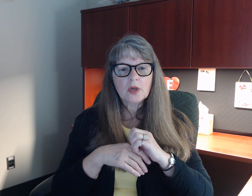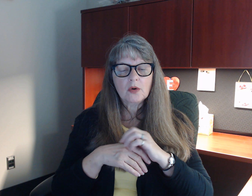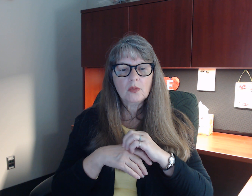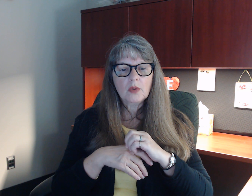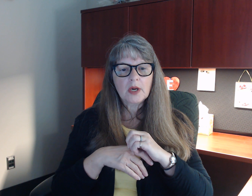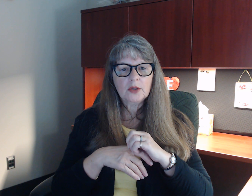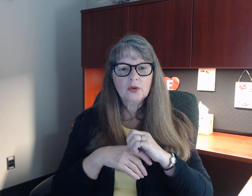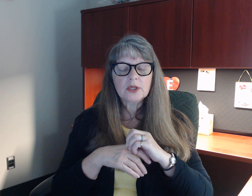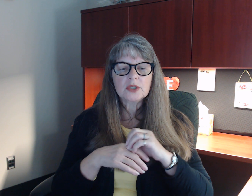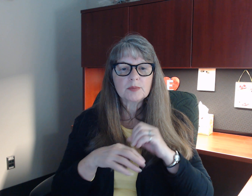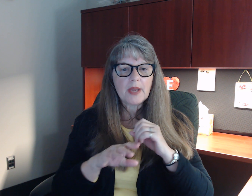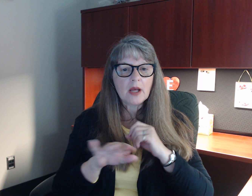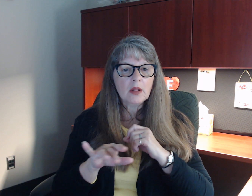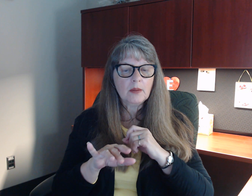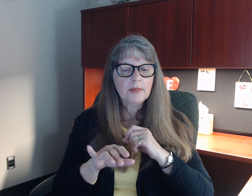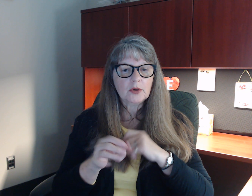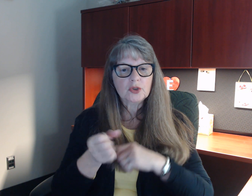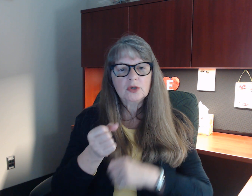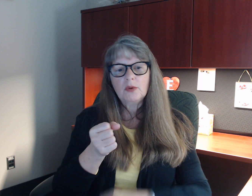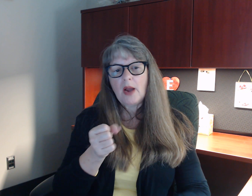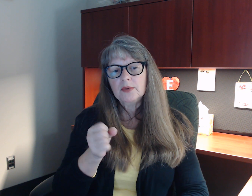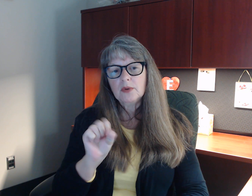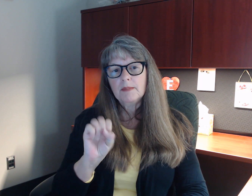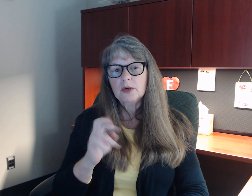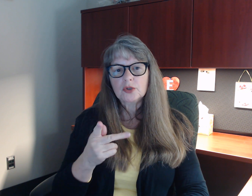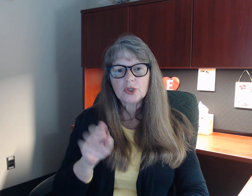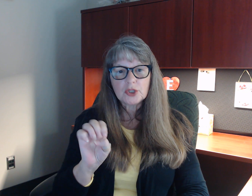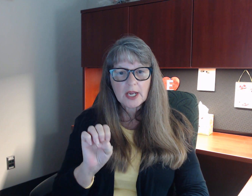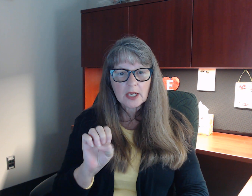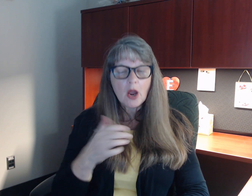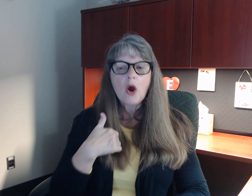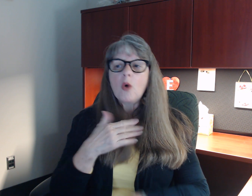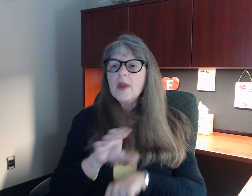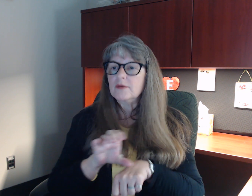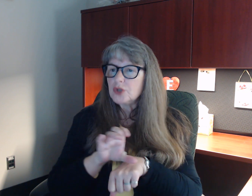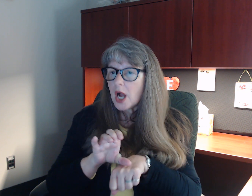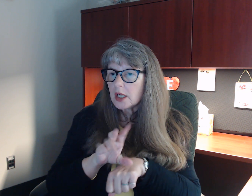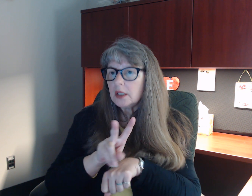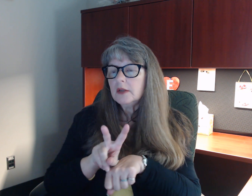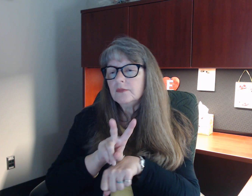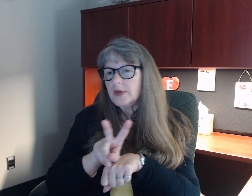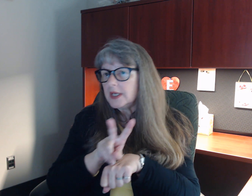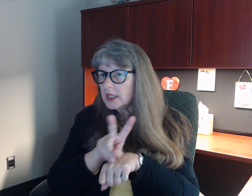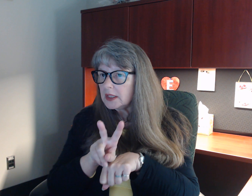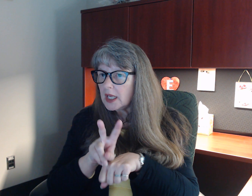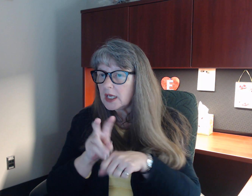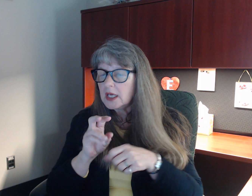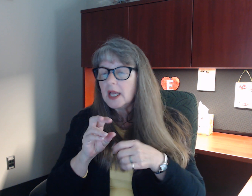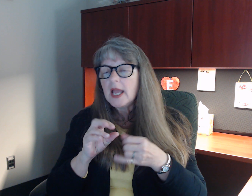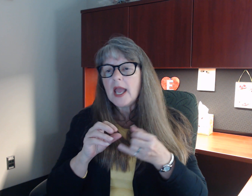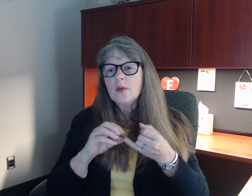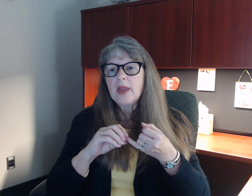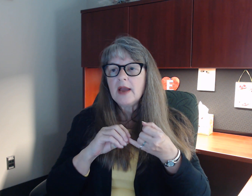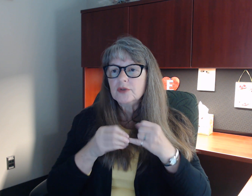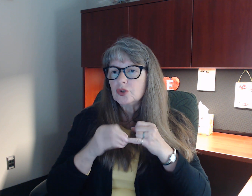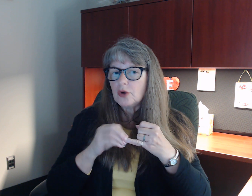So you could spell milk. I would do a milkshake. Oh, we have chocolate, vanilla, and we have